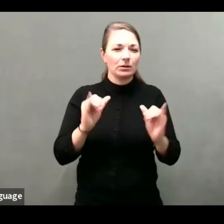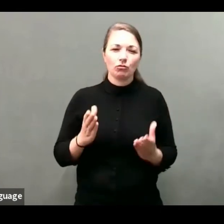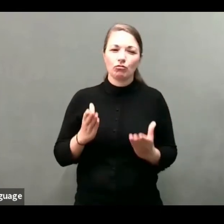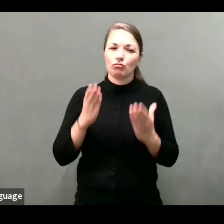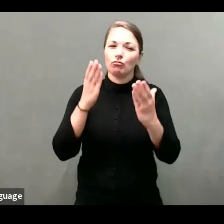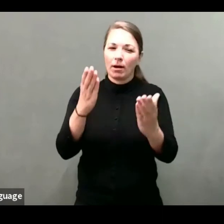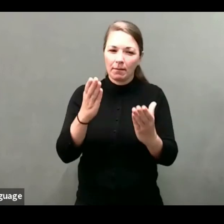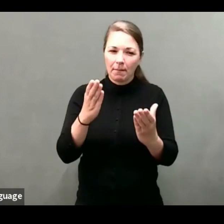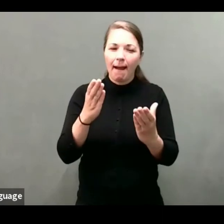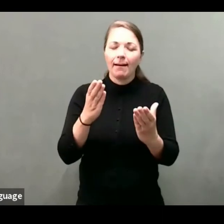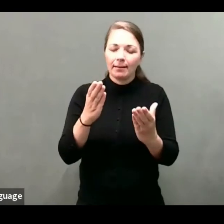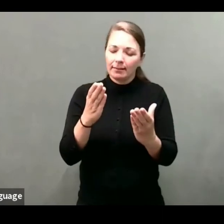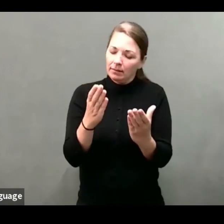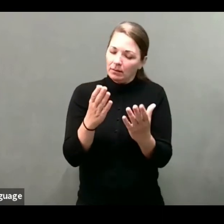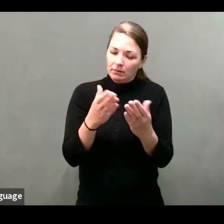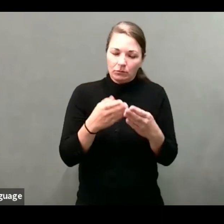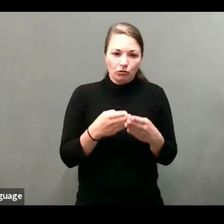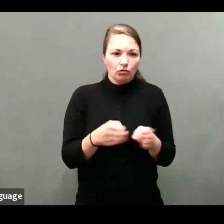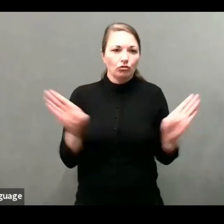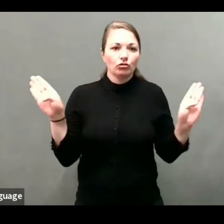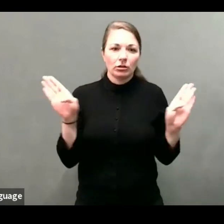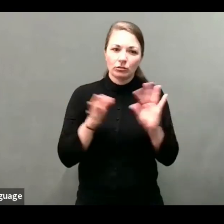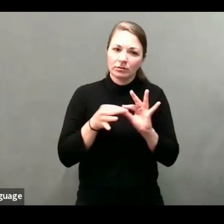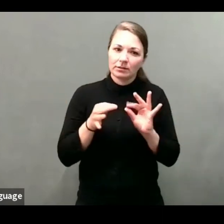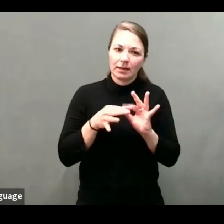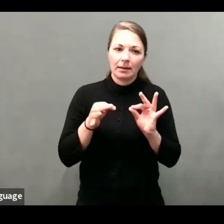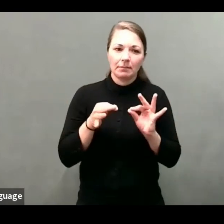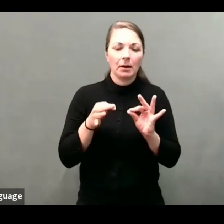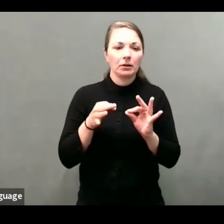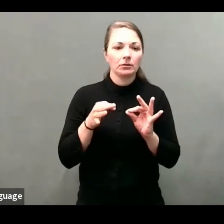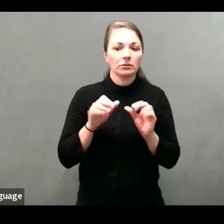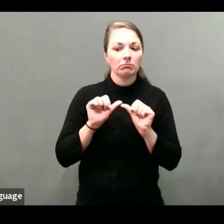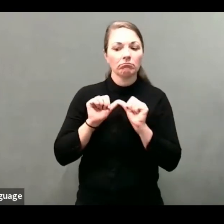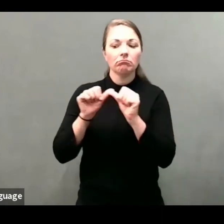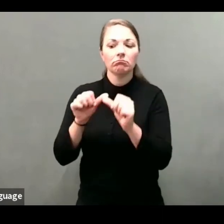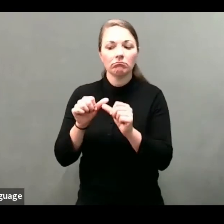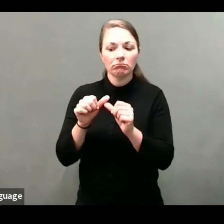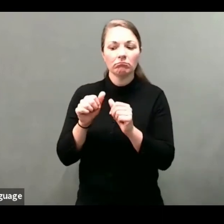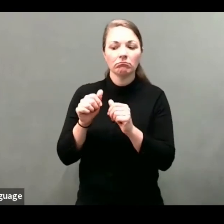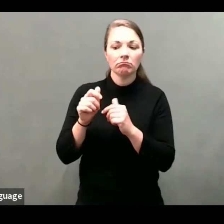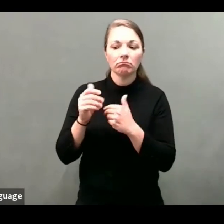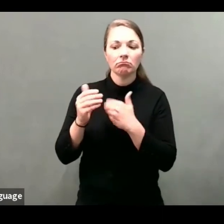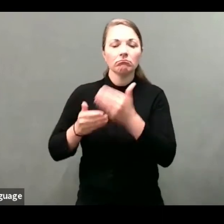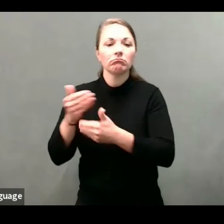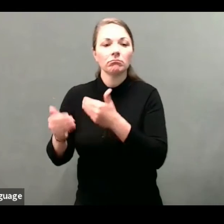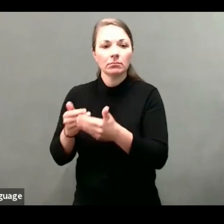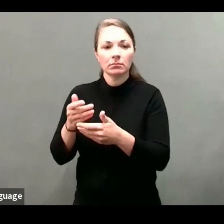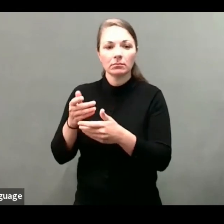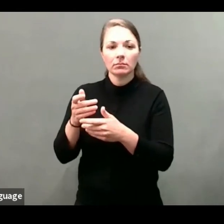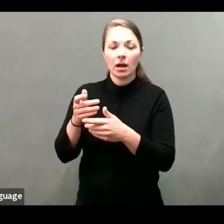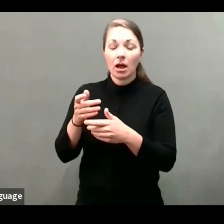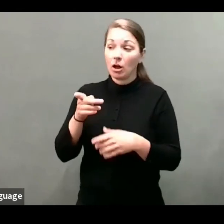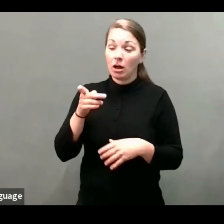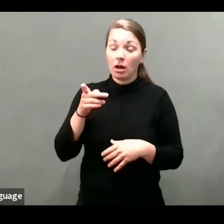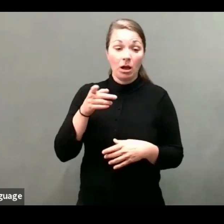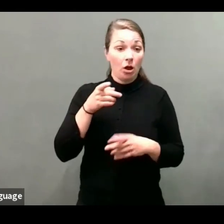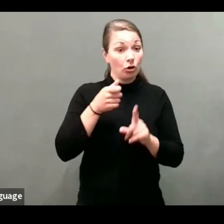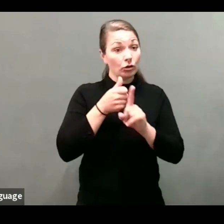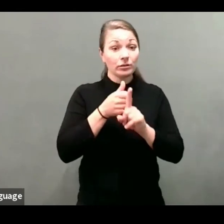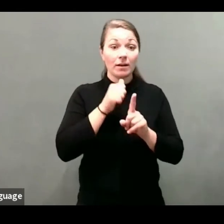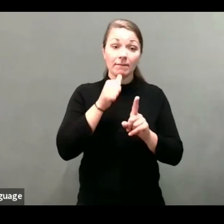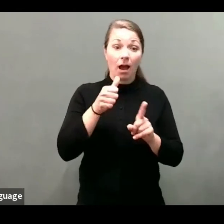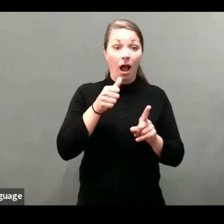broad, advance the conversation rather than trying to take that on in your own wheelhouse or